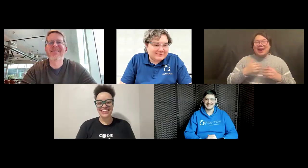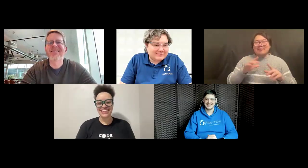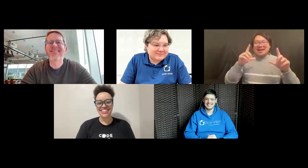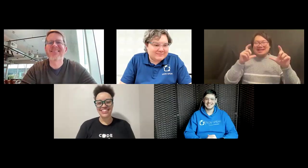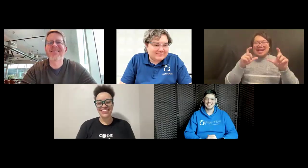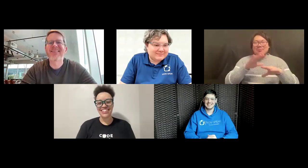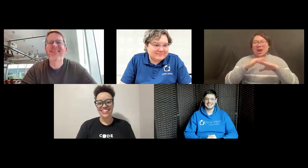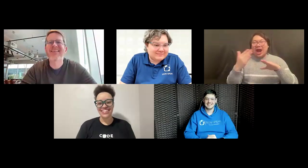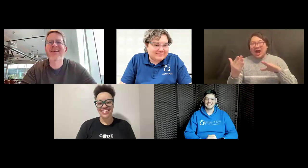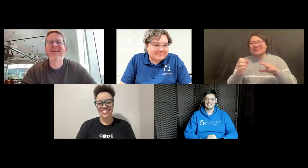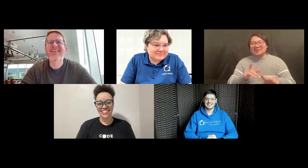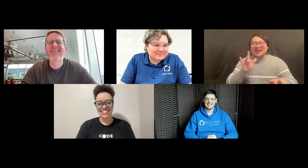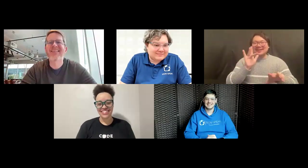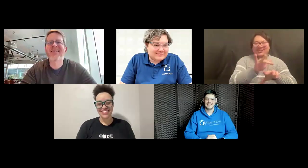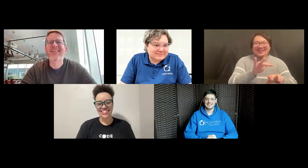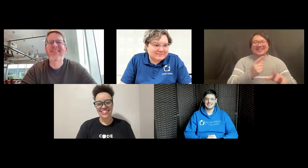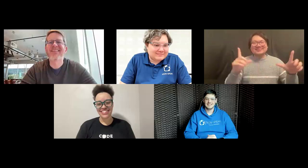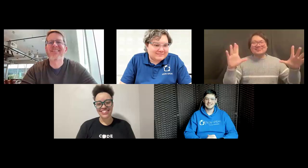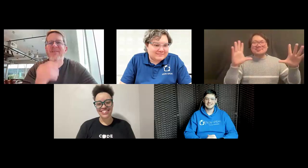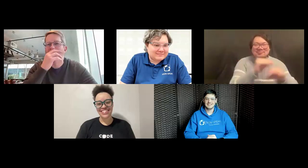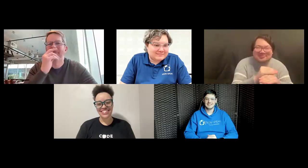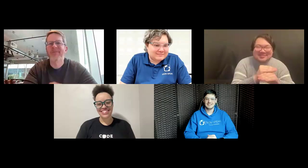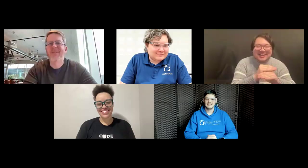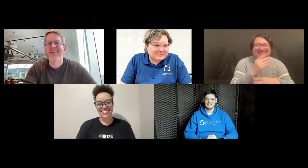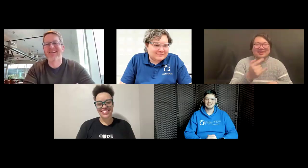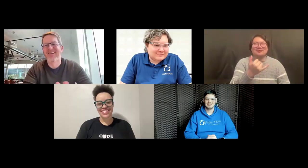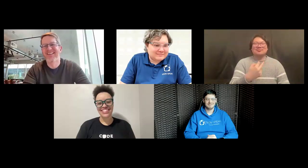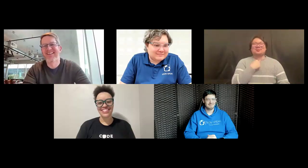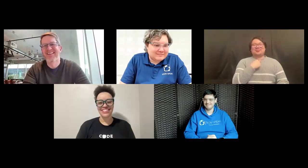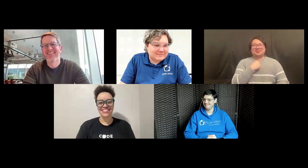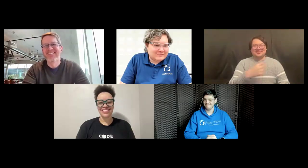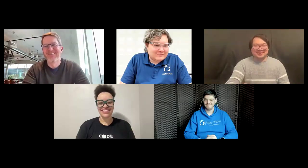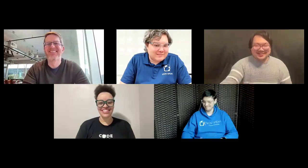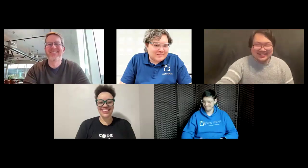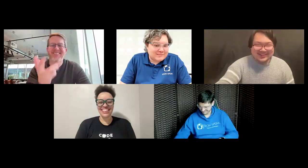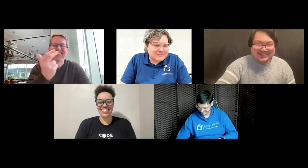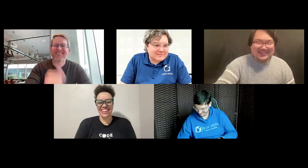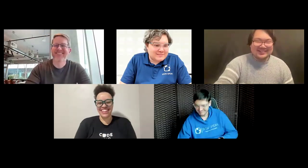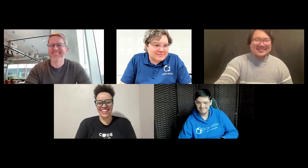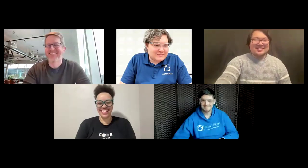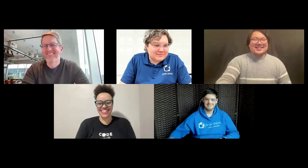Sorry about that. I thought I didn't realize my camera was off, and so that was my bad.